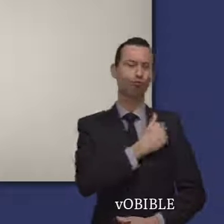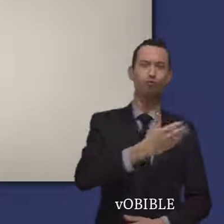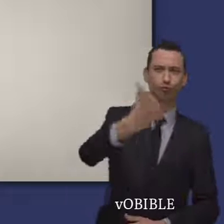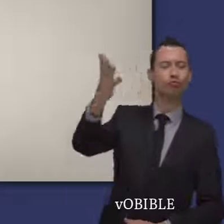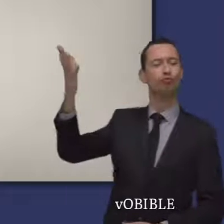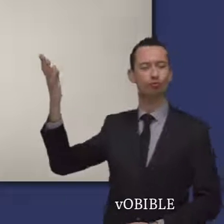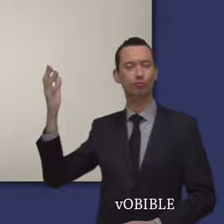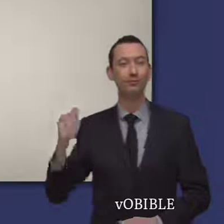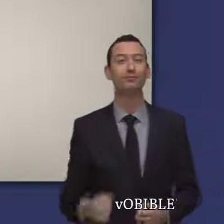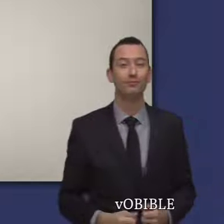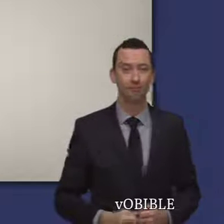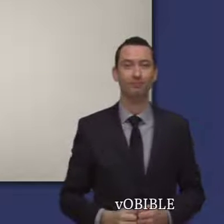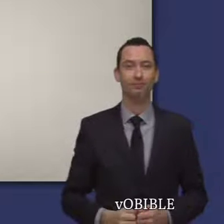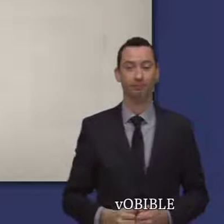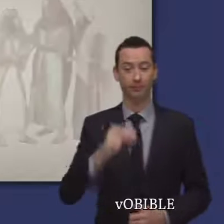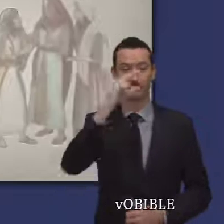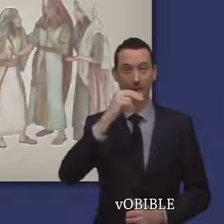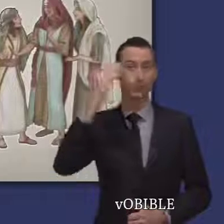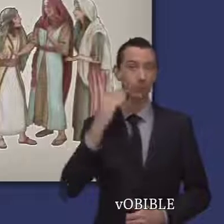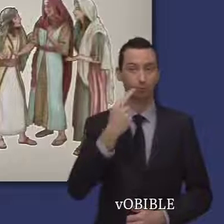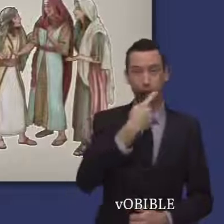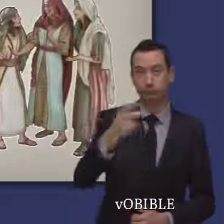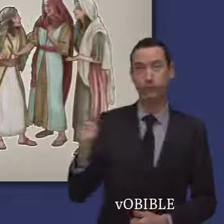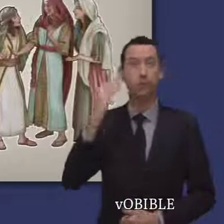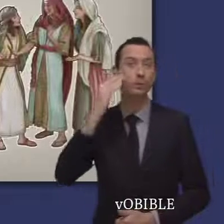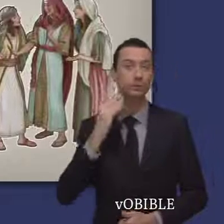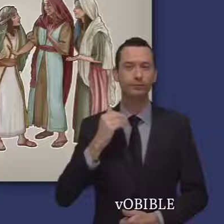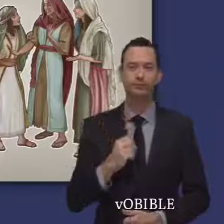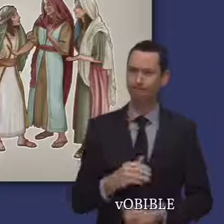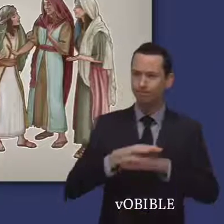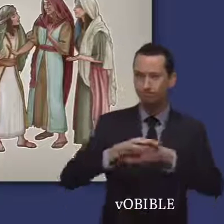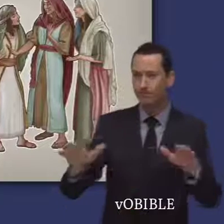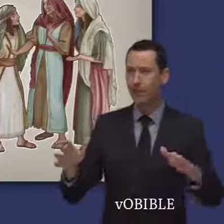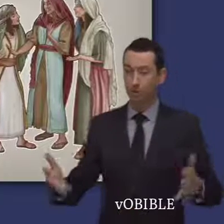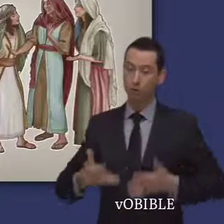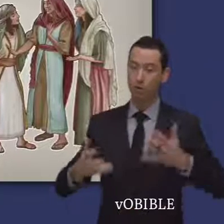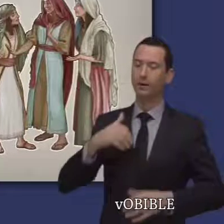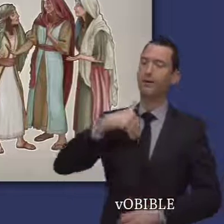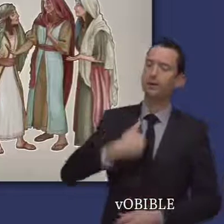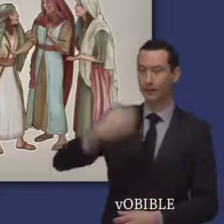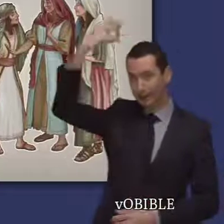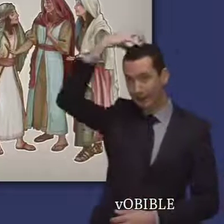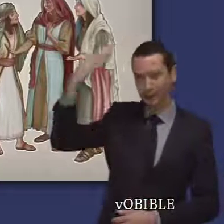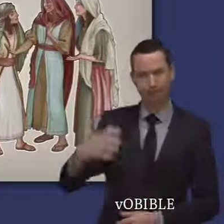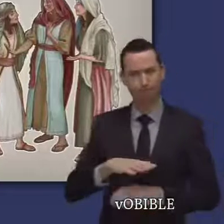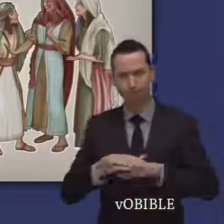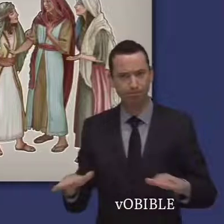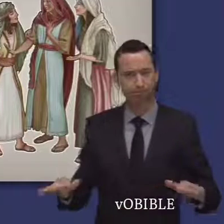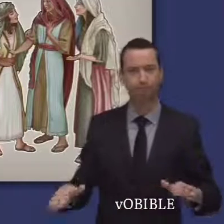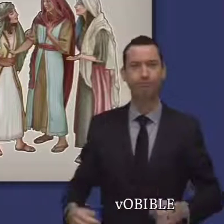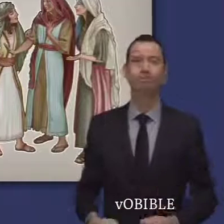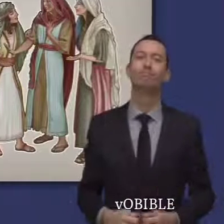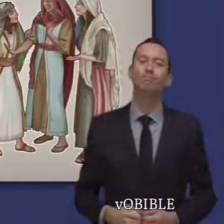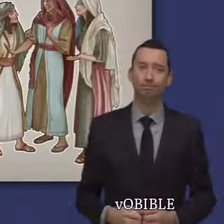in an effort to impress her. The Shulamite tells the daughters of Jerusalem, or ladies of Solomon's court, not